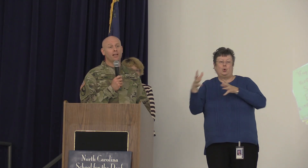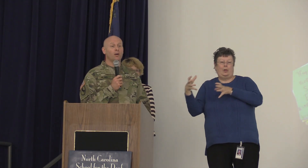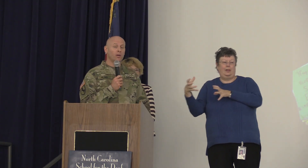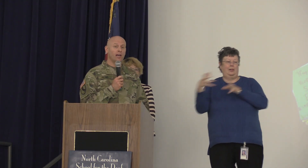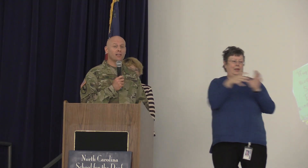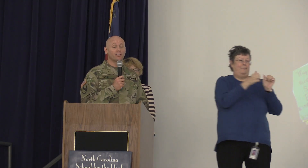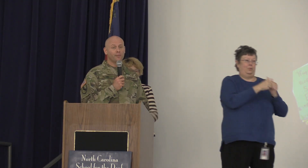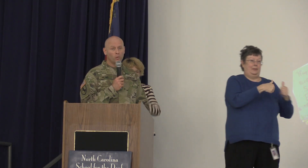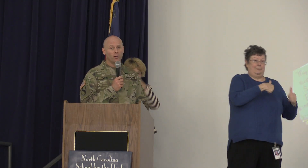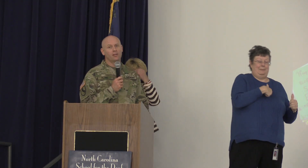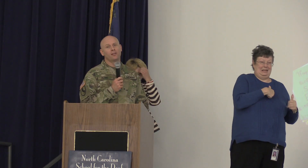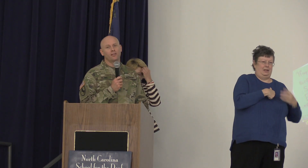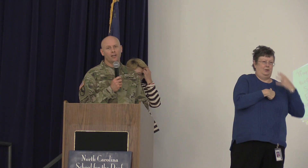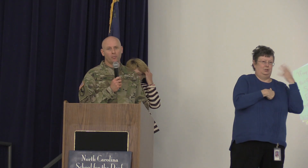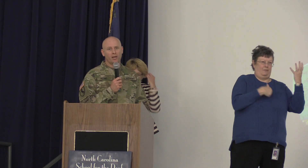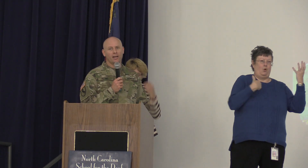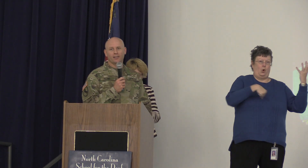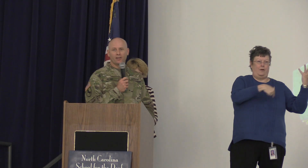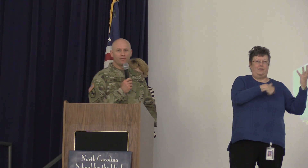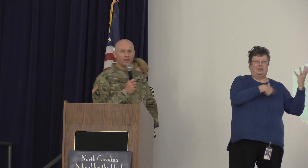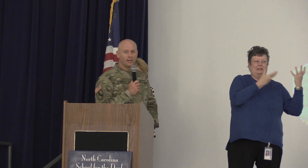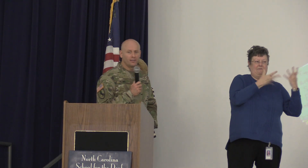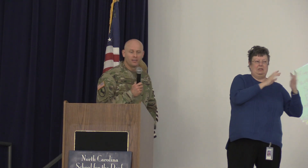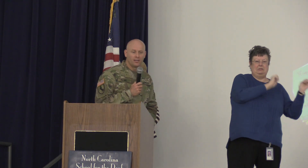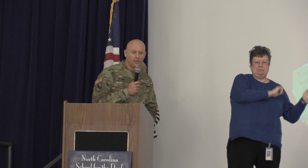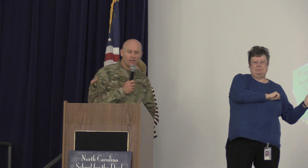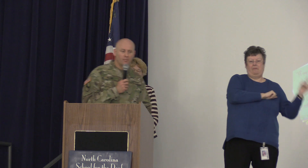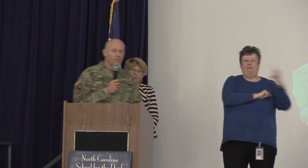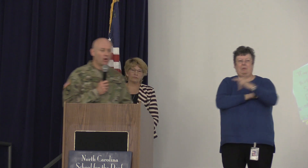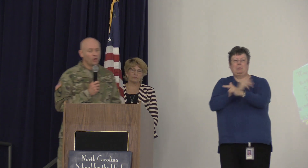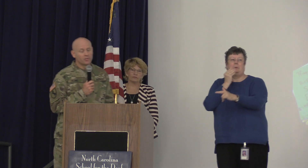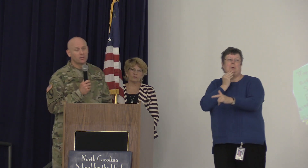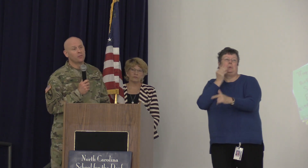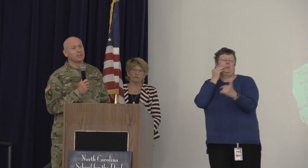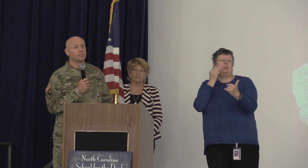the 4 that I went, actually 4, they're back, they're fine.